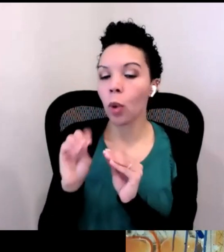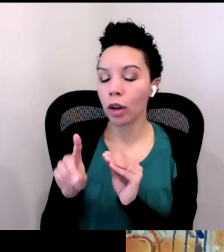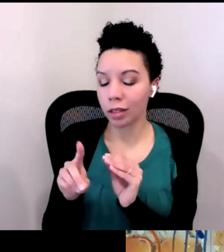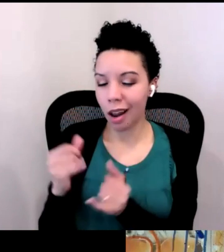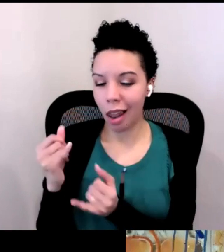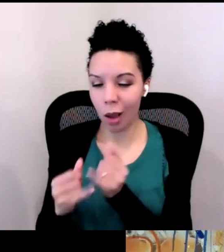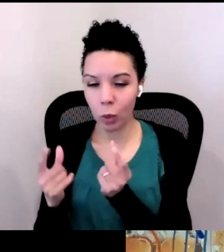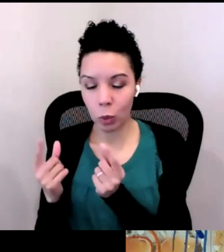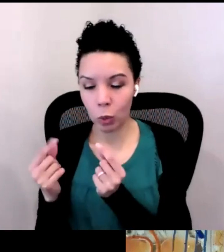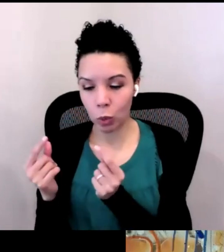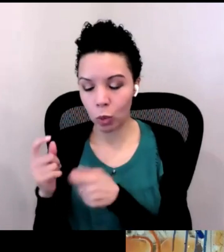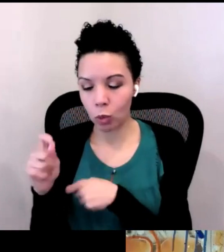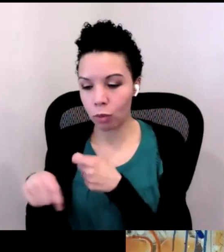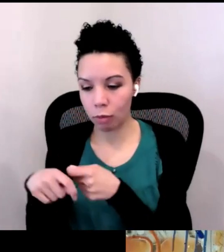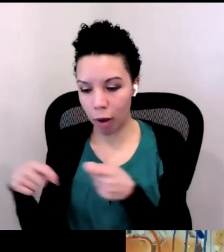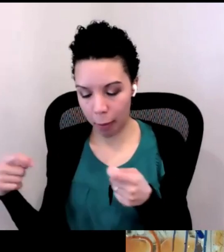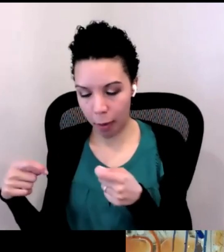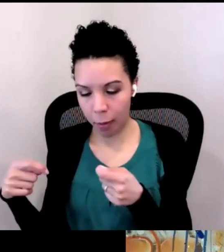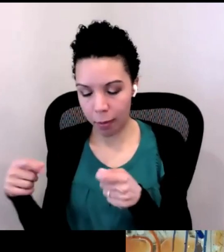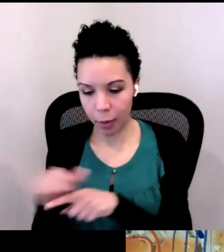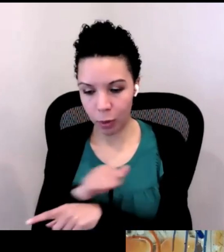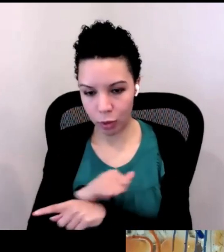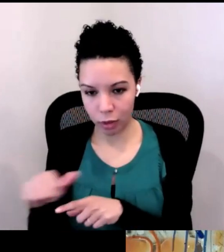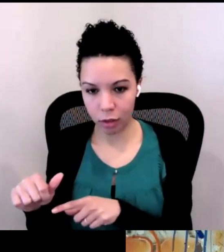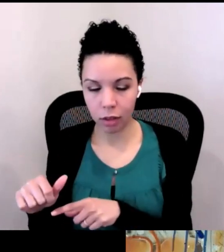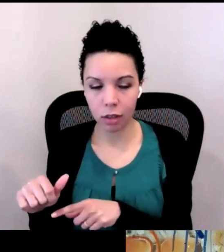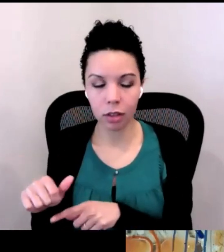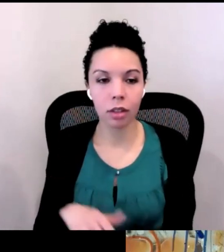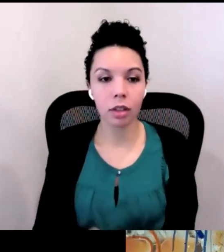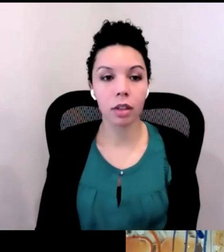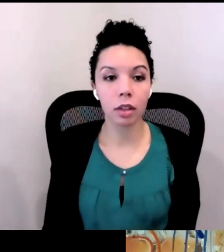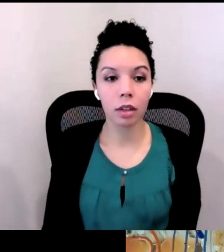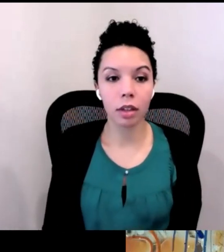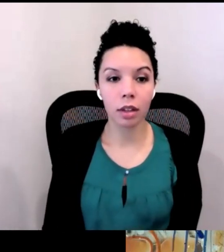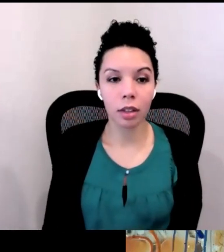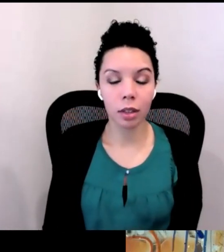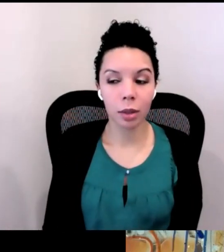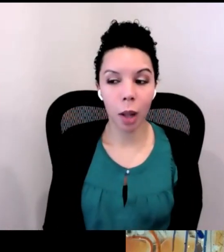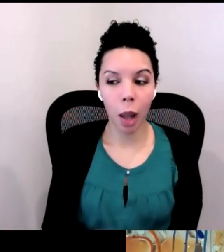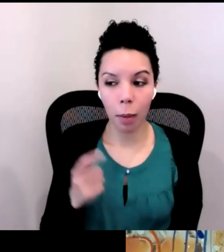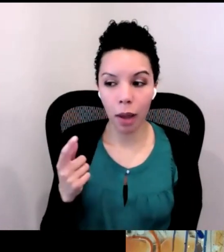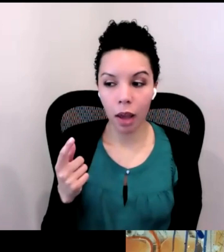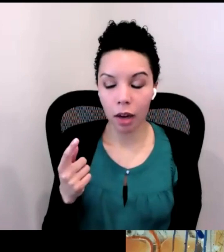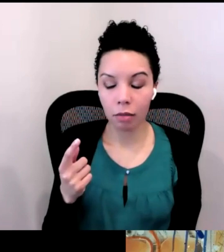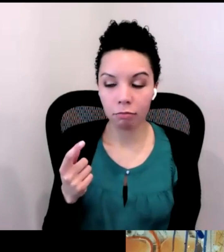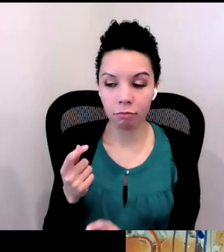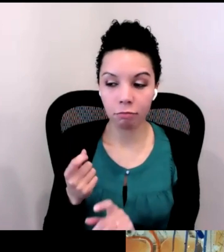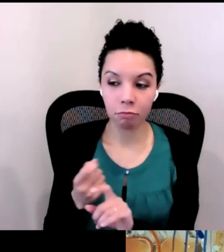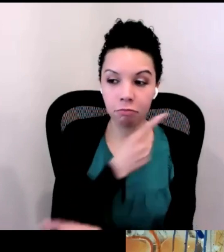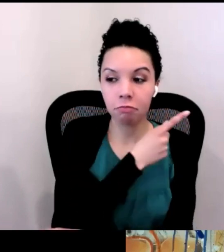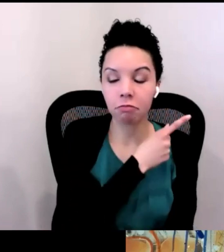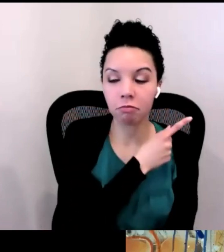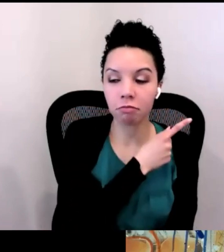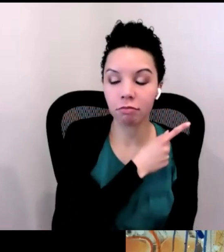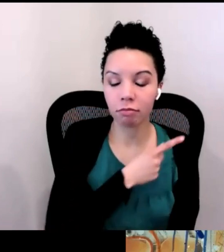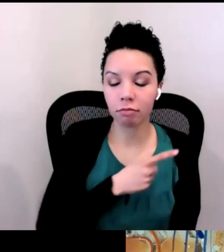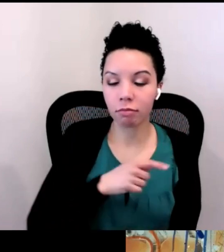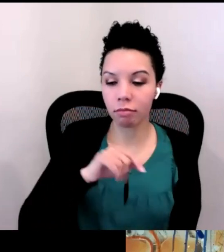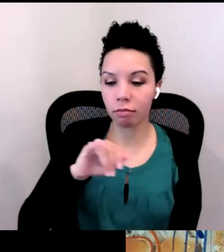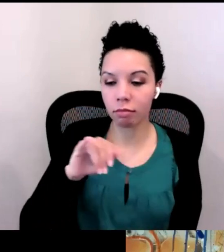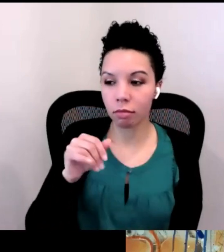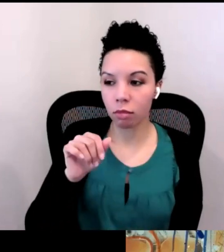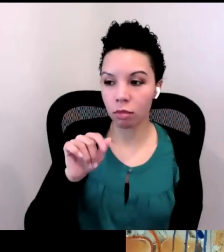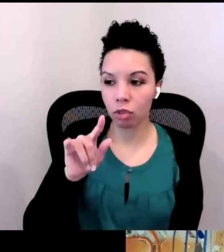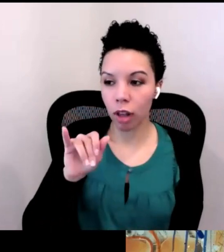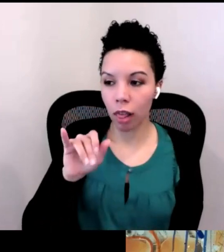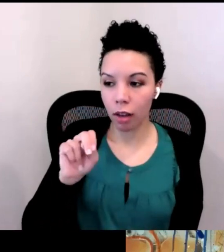with discussion again. So, okay, this is a little outside the box, but Ms. Jalen Gray asked some good questions in the chat. She said, "What can you explain